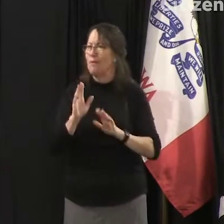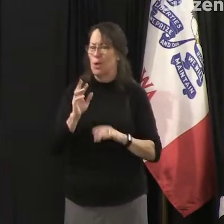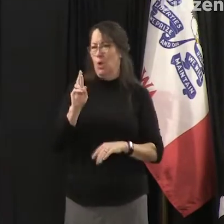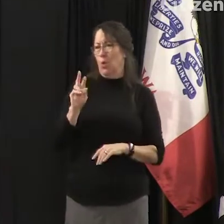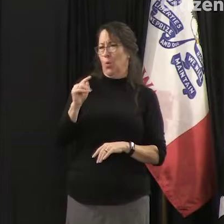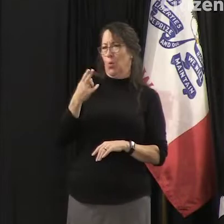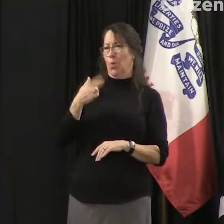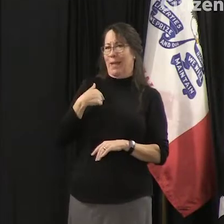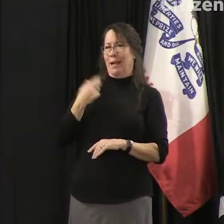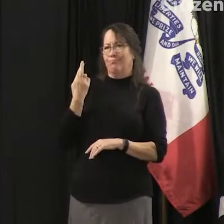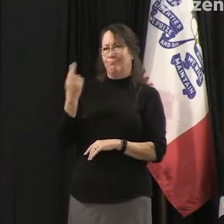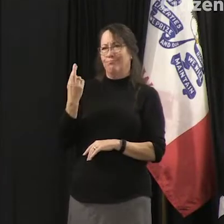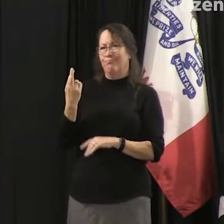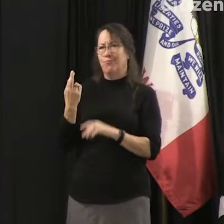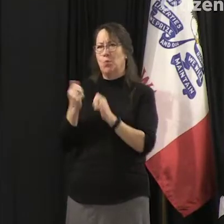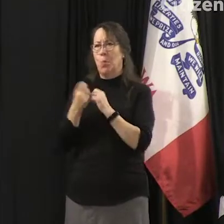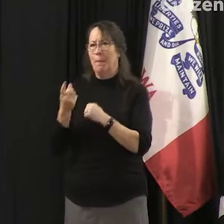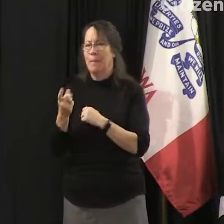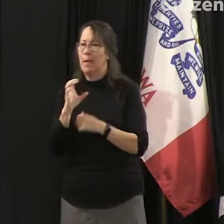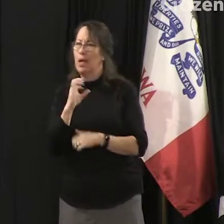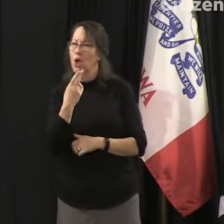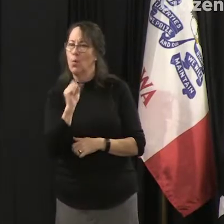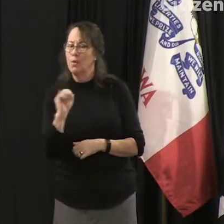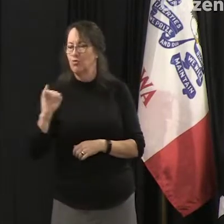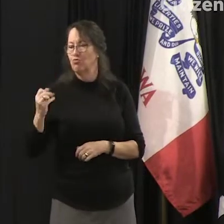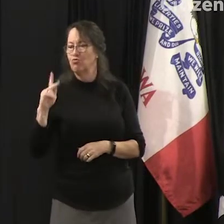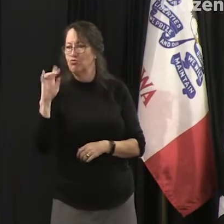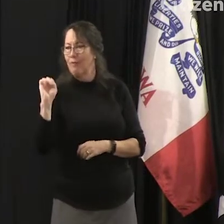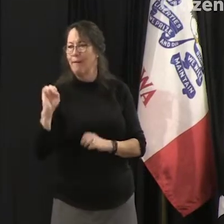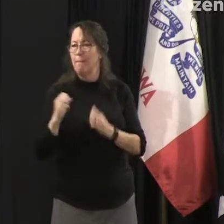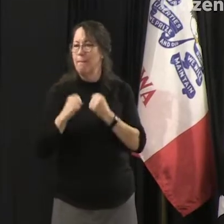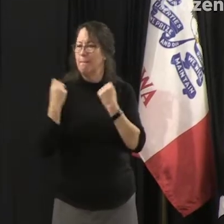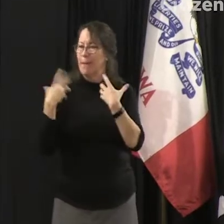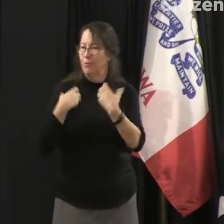Ruth and I are personal friends with Chris and Jackie for so many years.